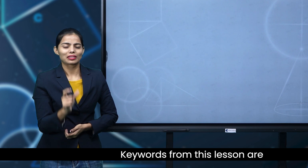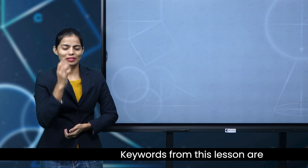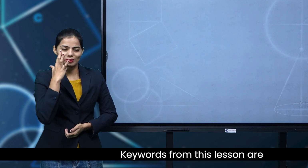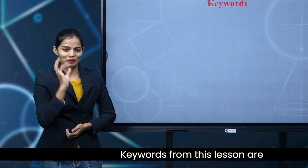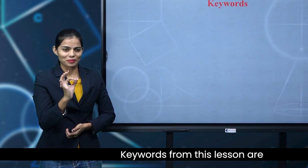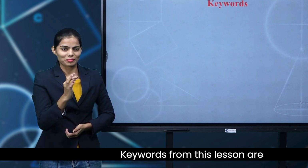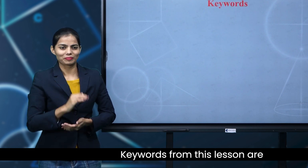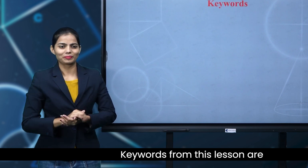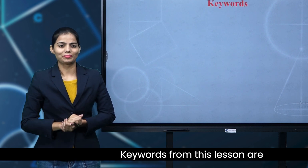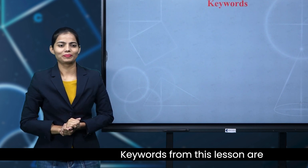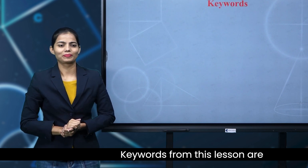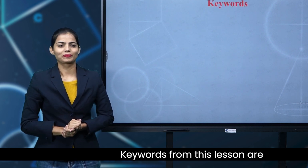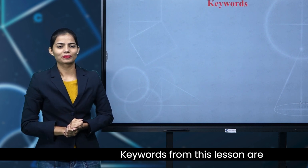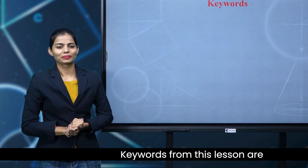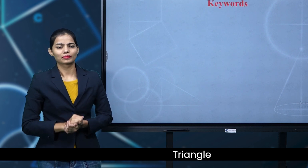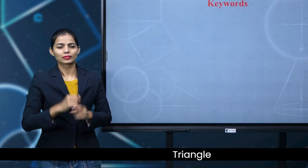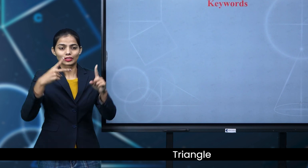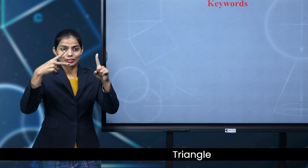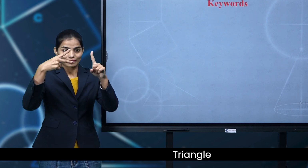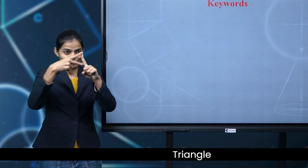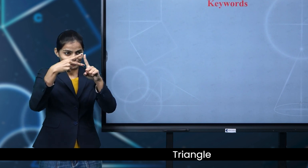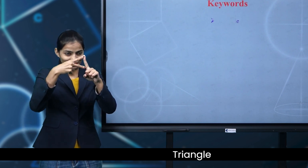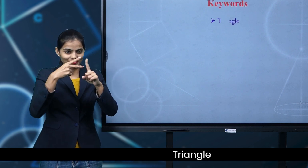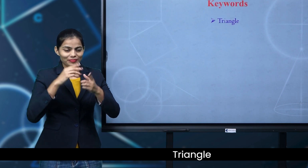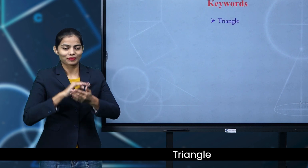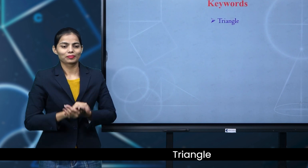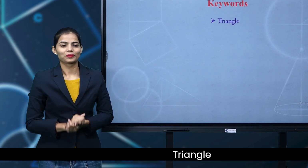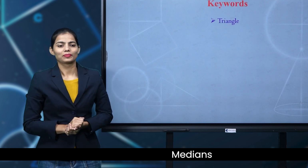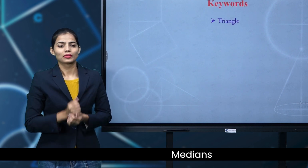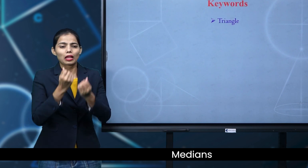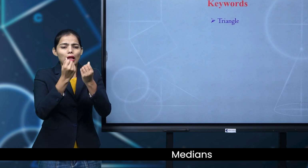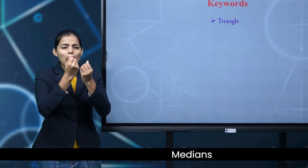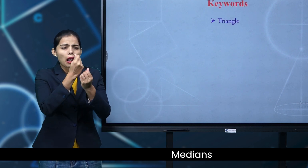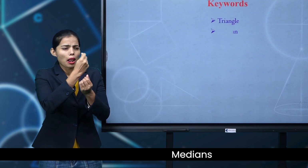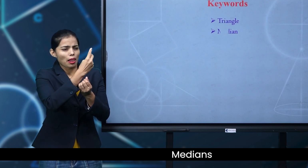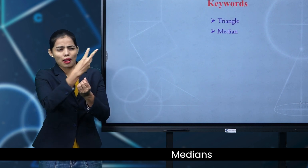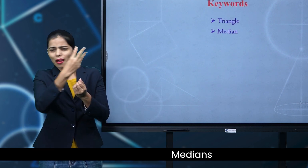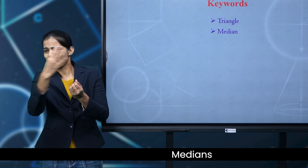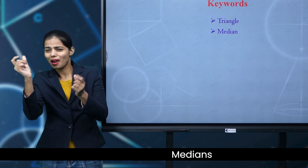Keywords from this lesson are triangle, medians,